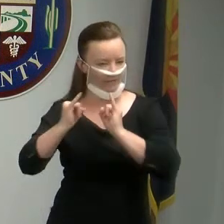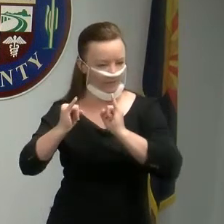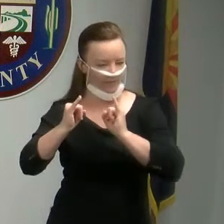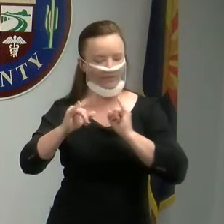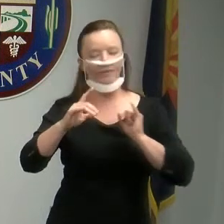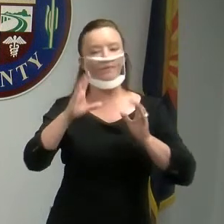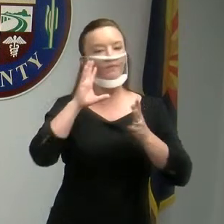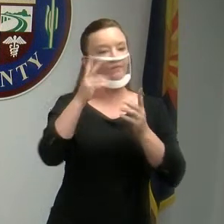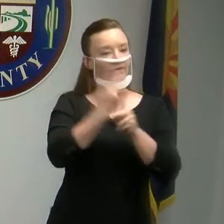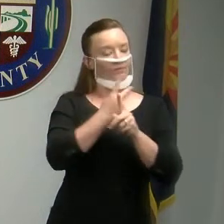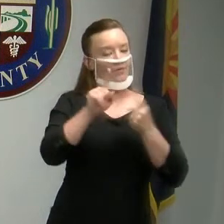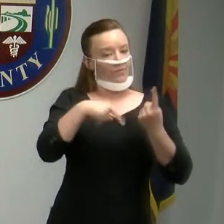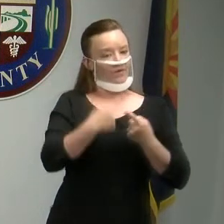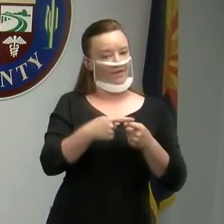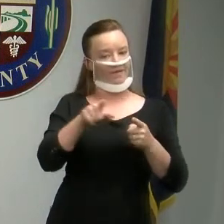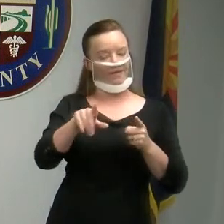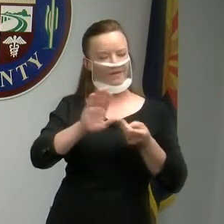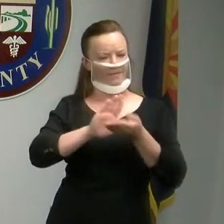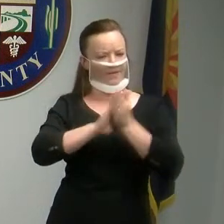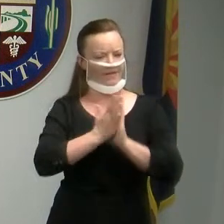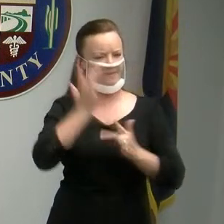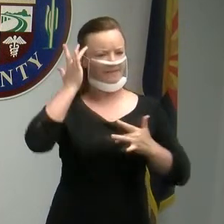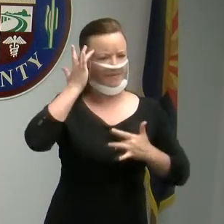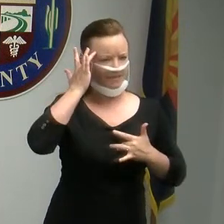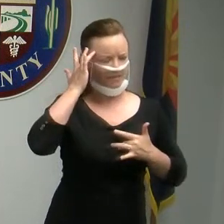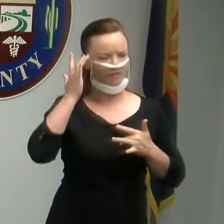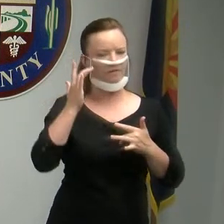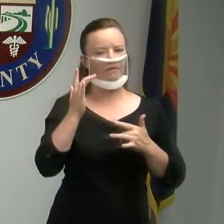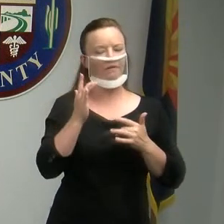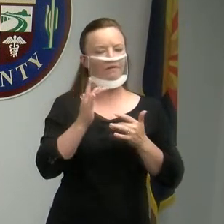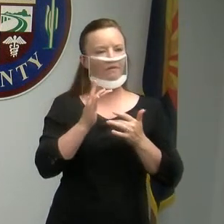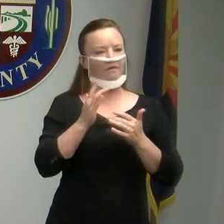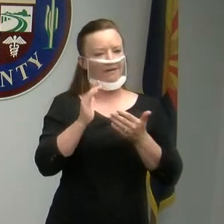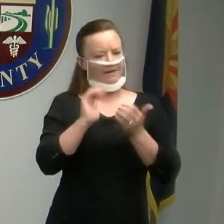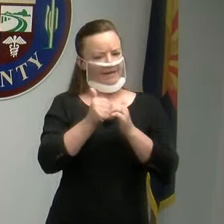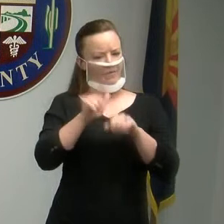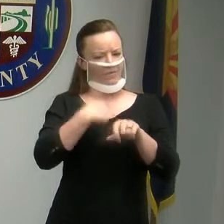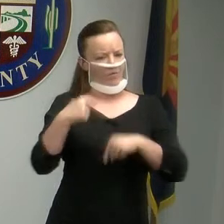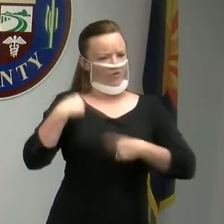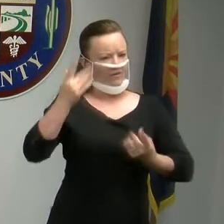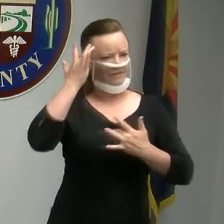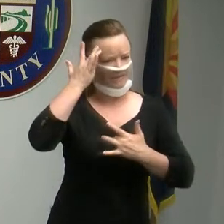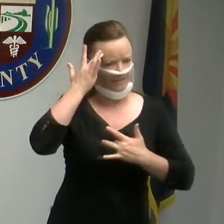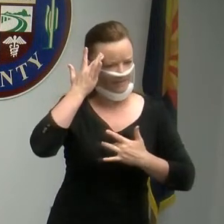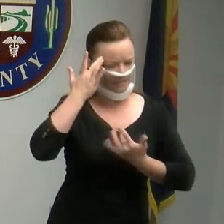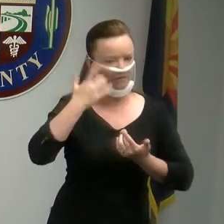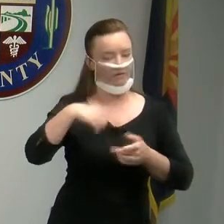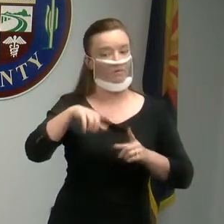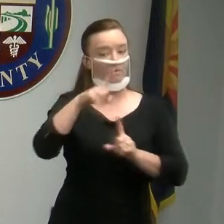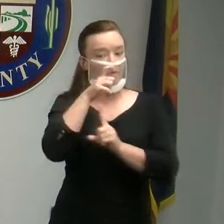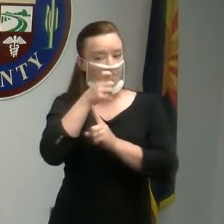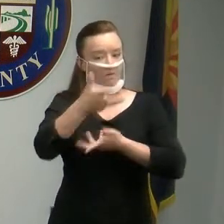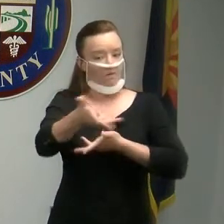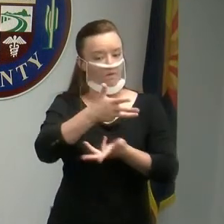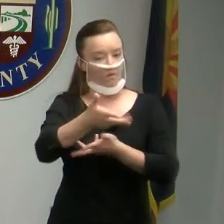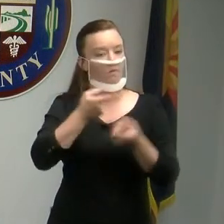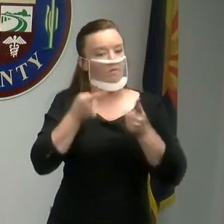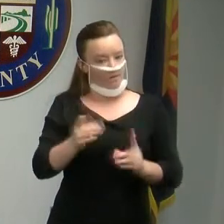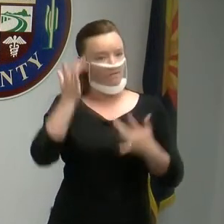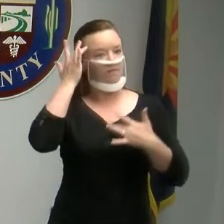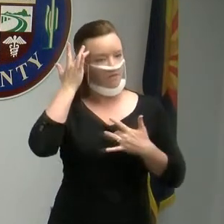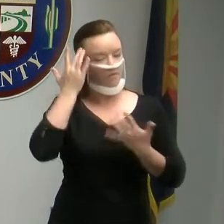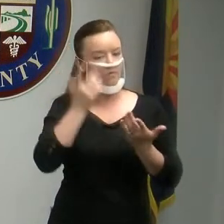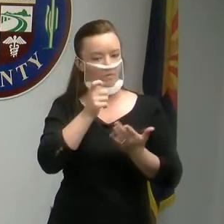when they became infectious, and who they exposed while they were infectious. Public health uses the information they learn